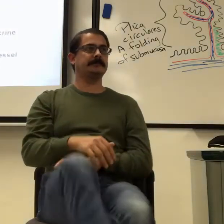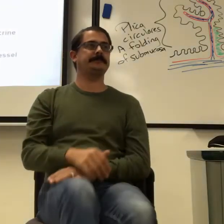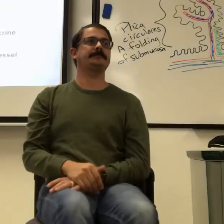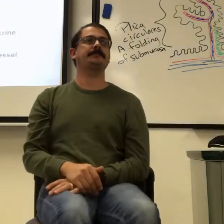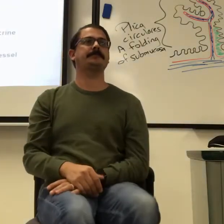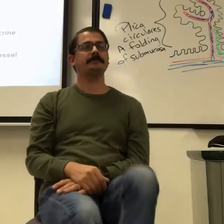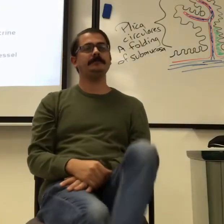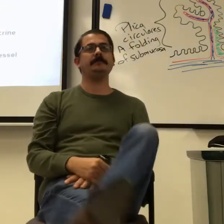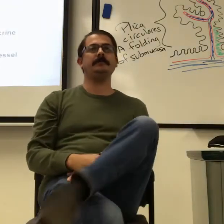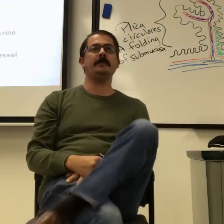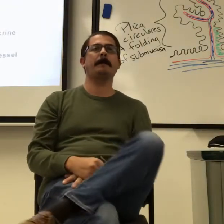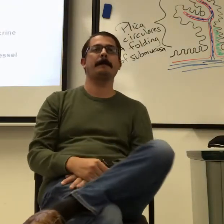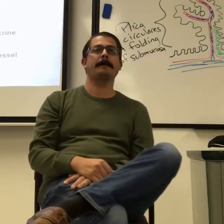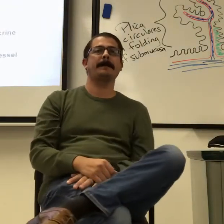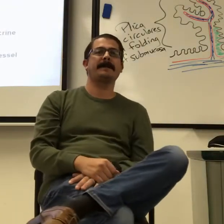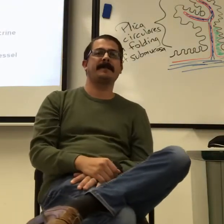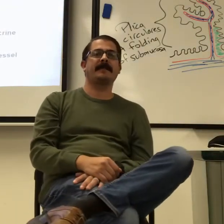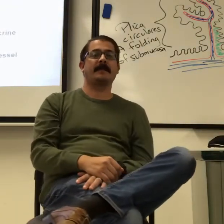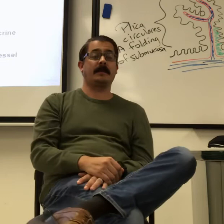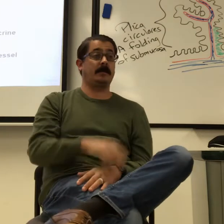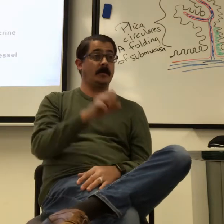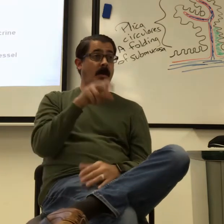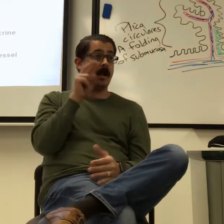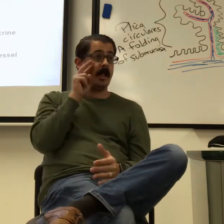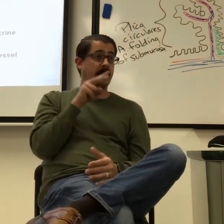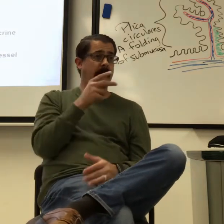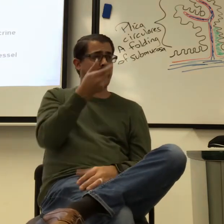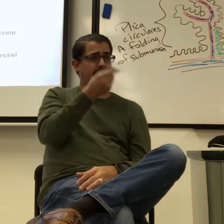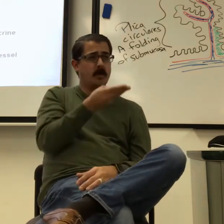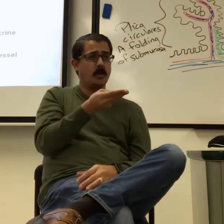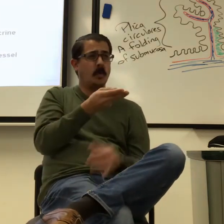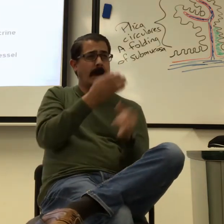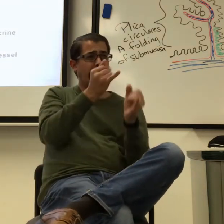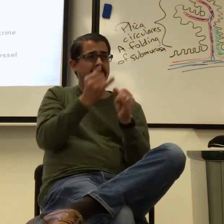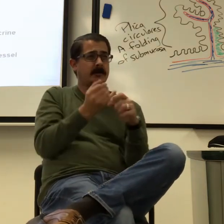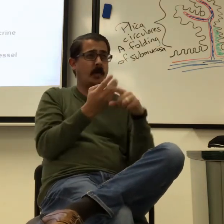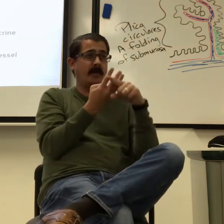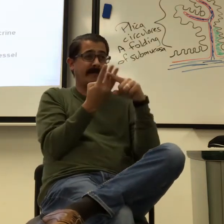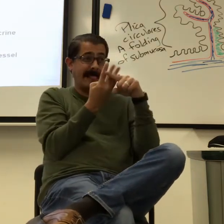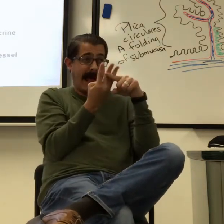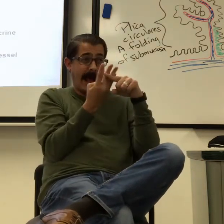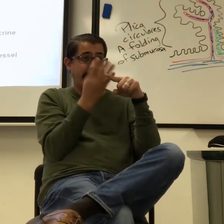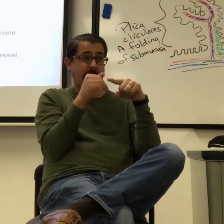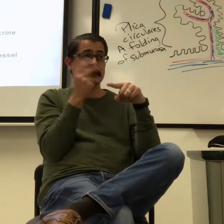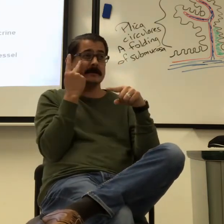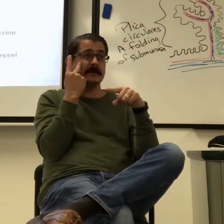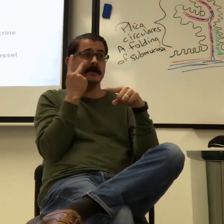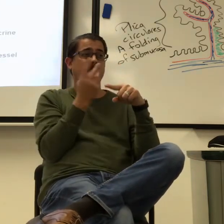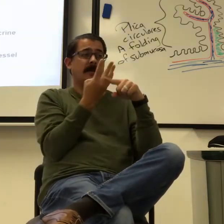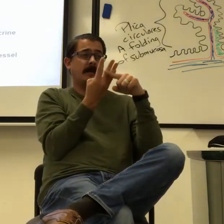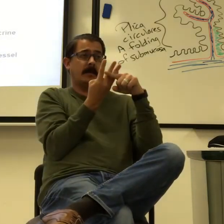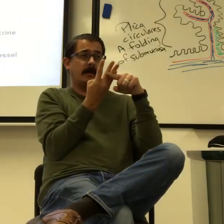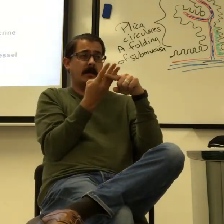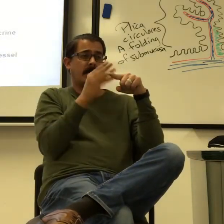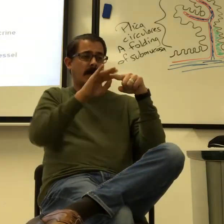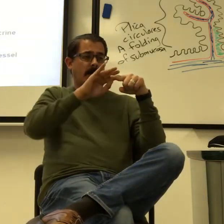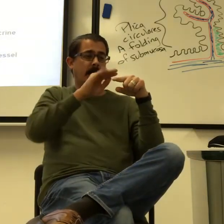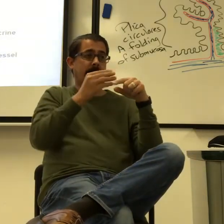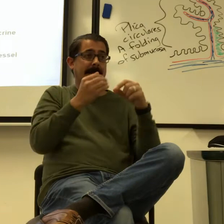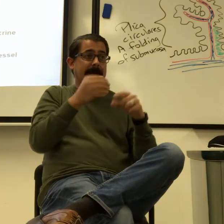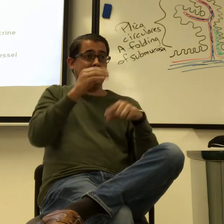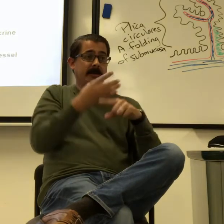You know, if you could look at an few individual villi, you would see that they're lined with a columnar